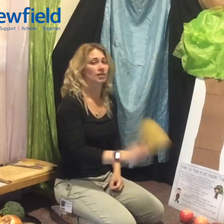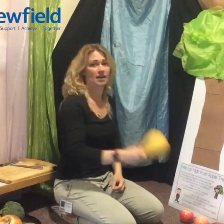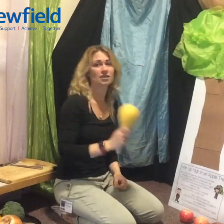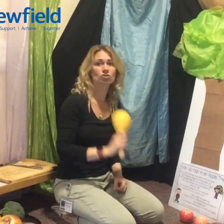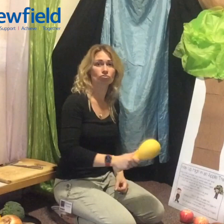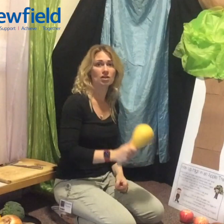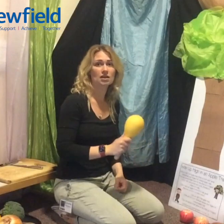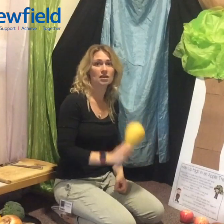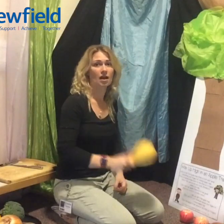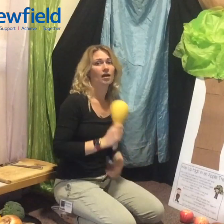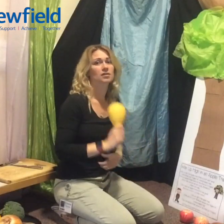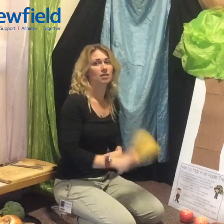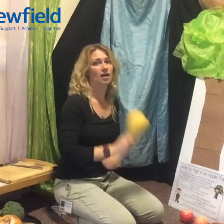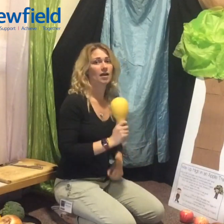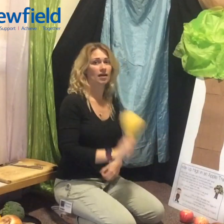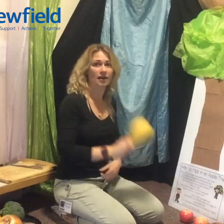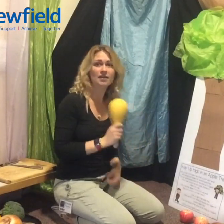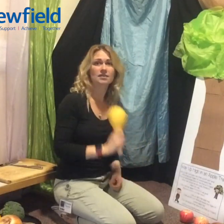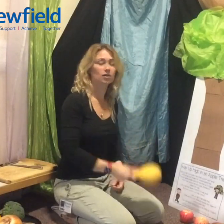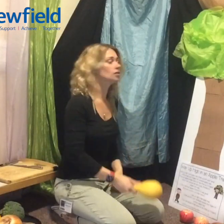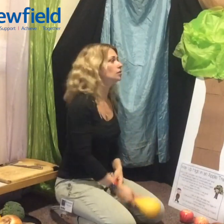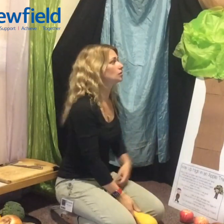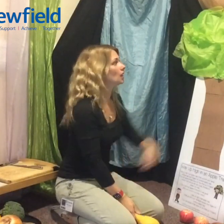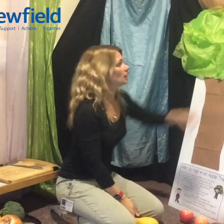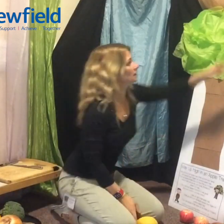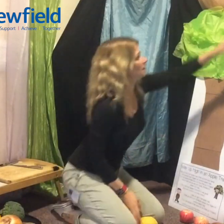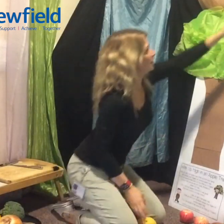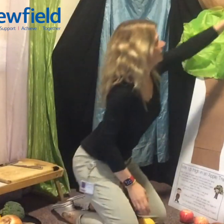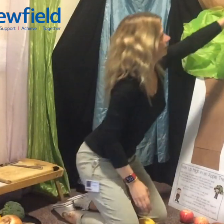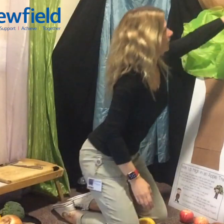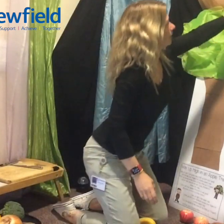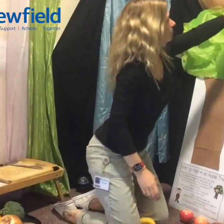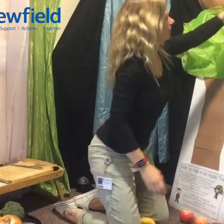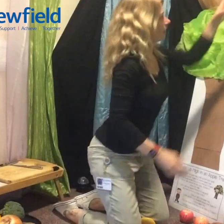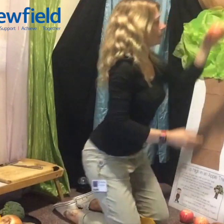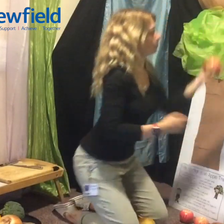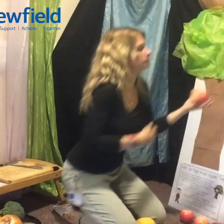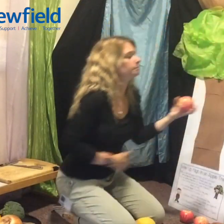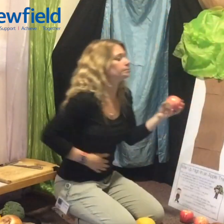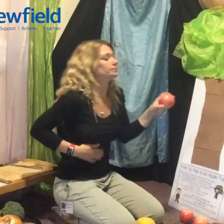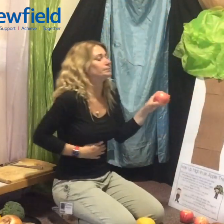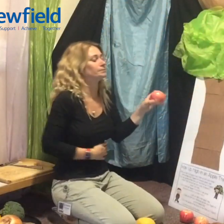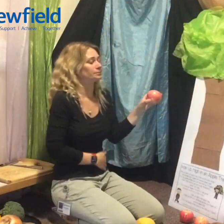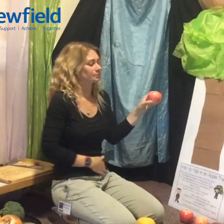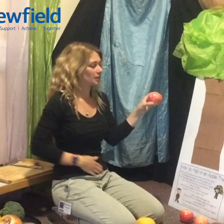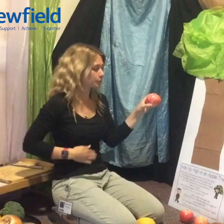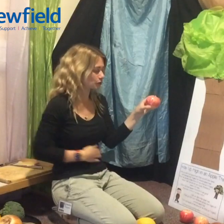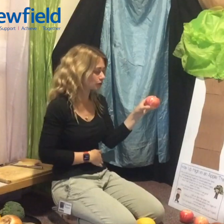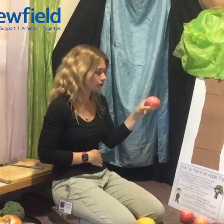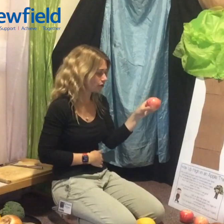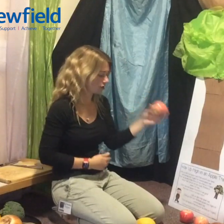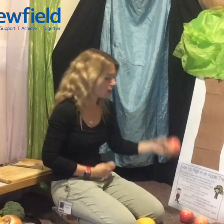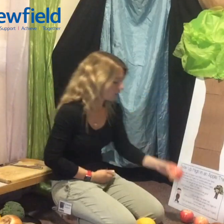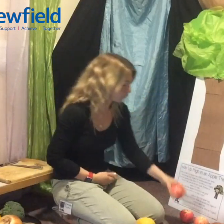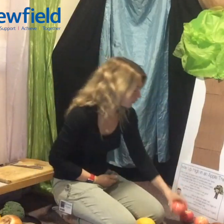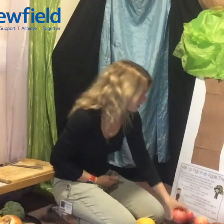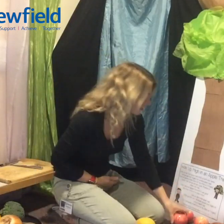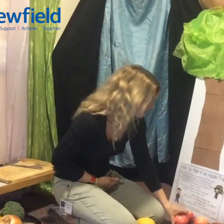that tree as hard as I could. Down came an apple, it was good. Way